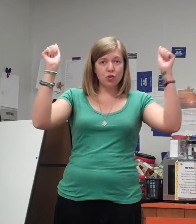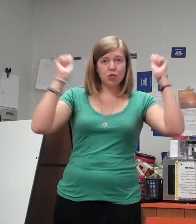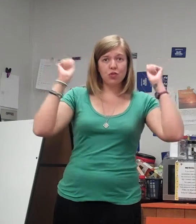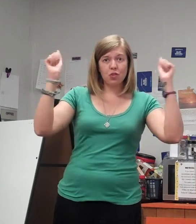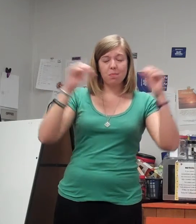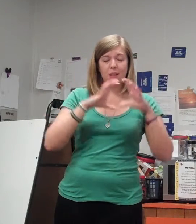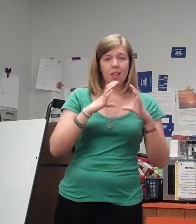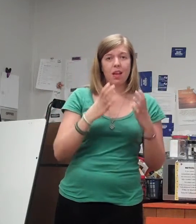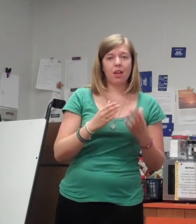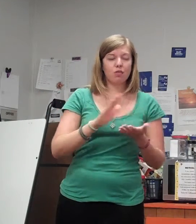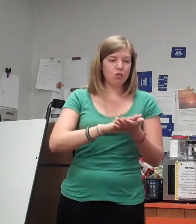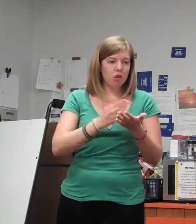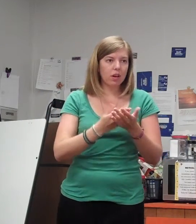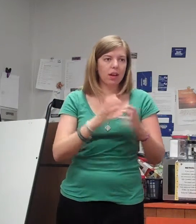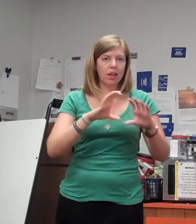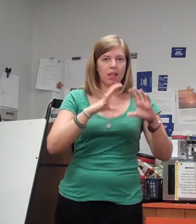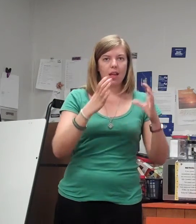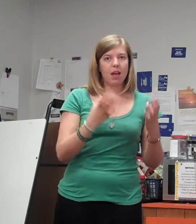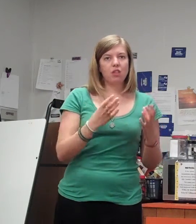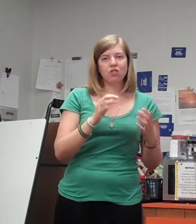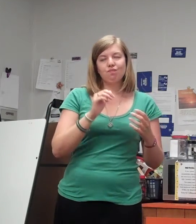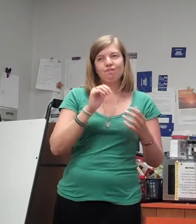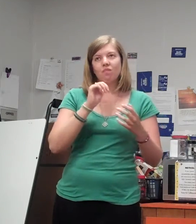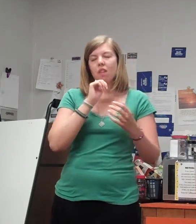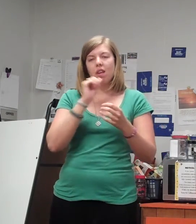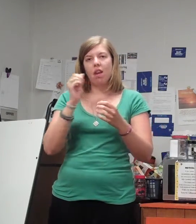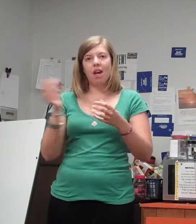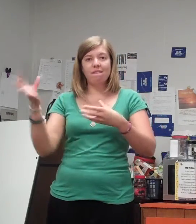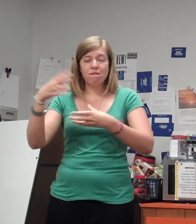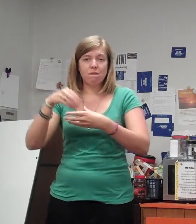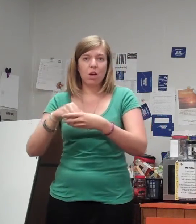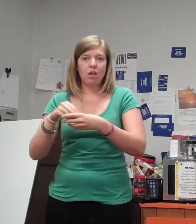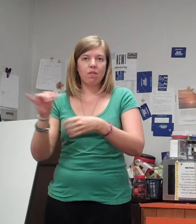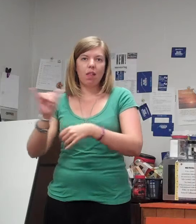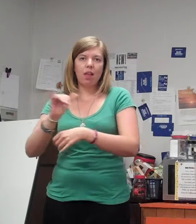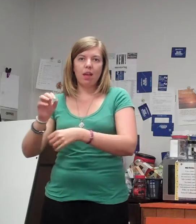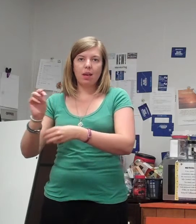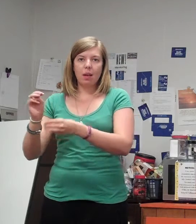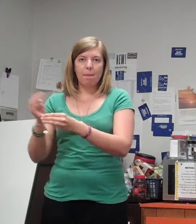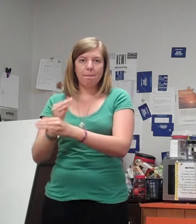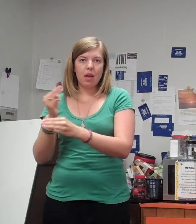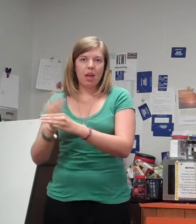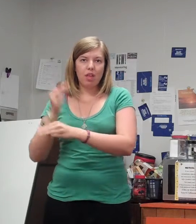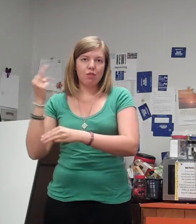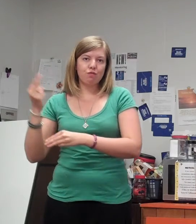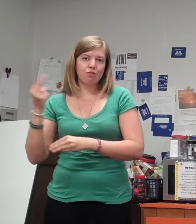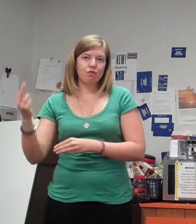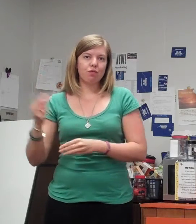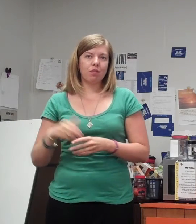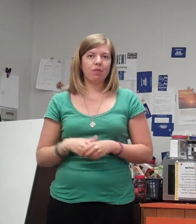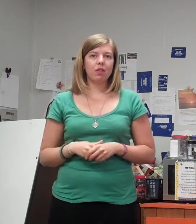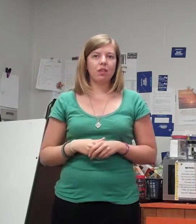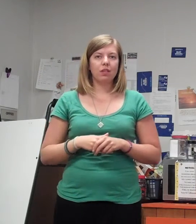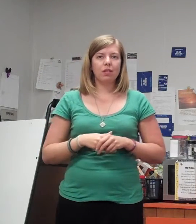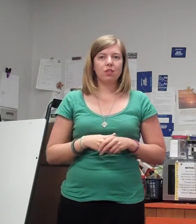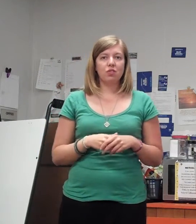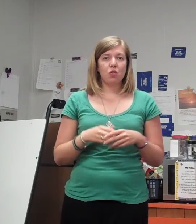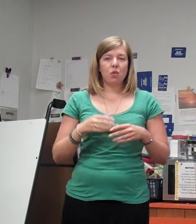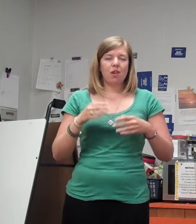involved, such as a math or a history or something like that. So I basically got my feet wet doing that. The only